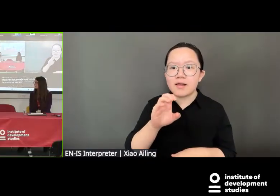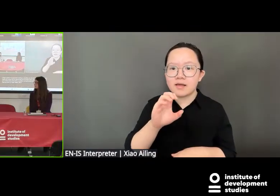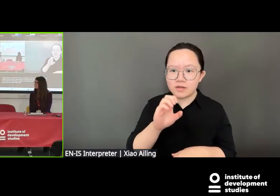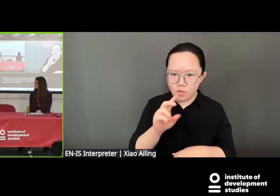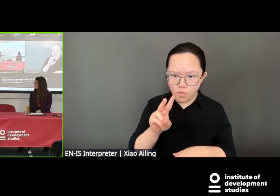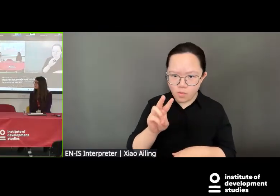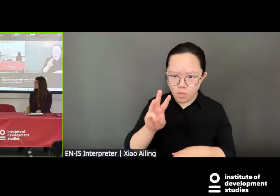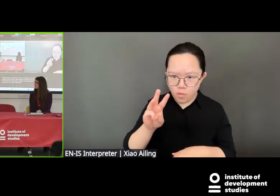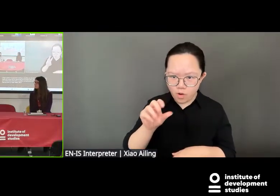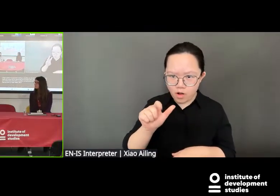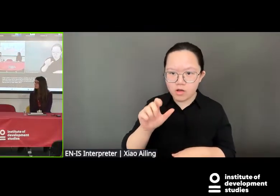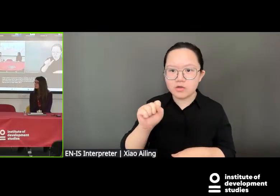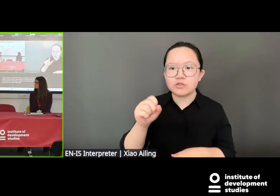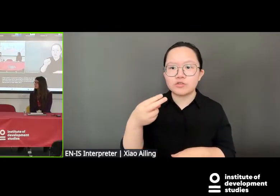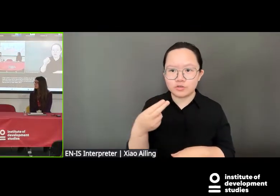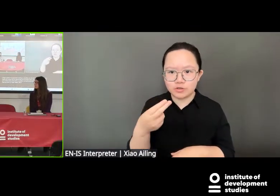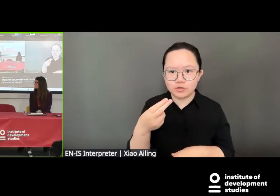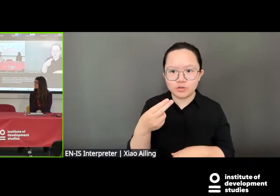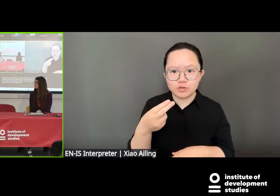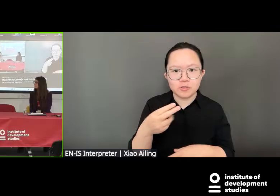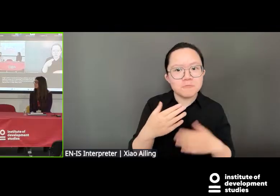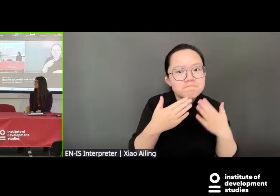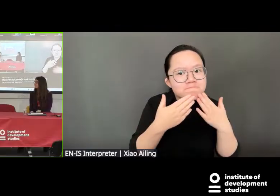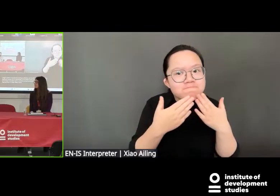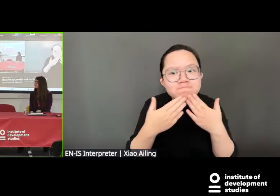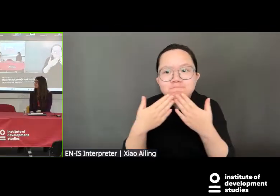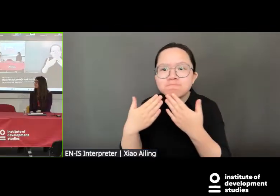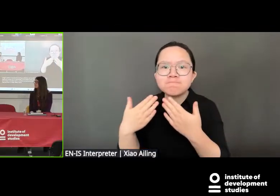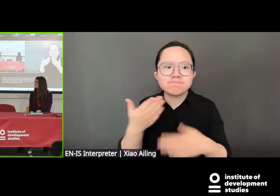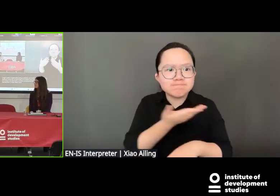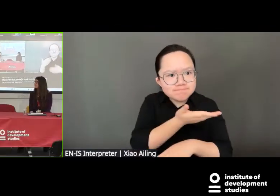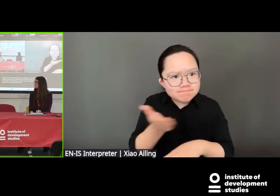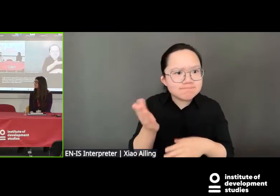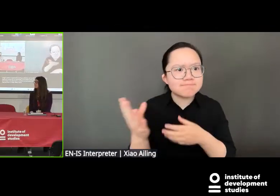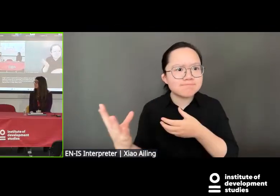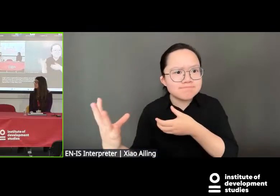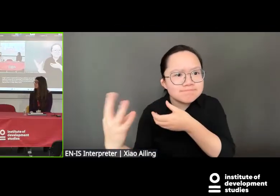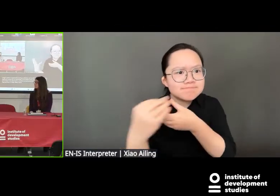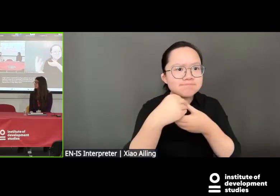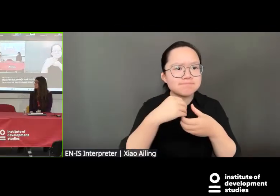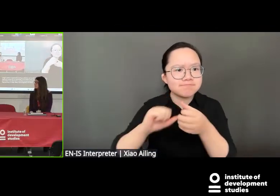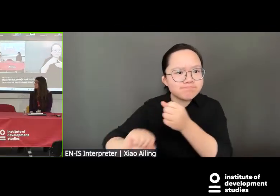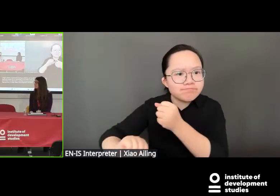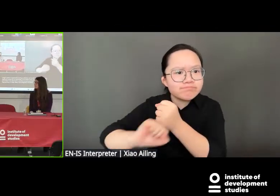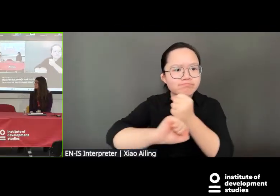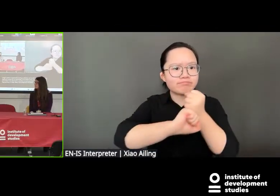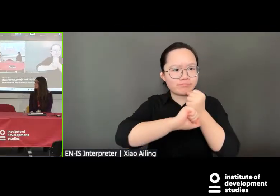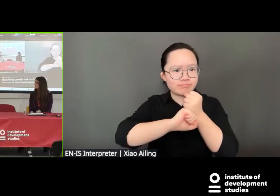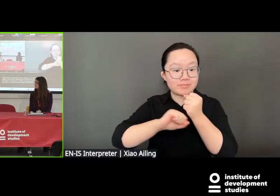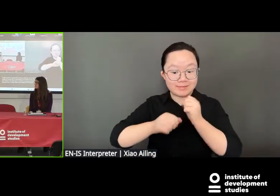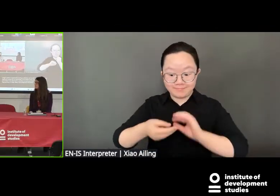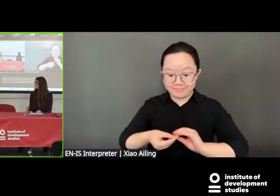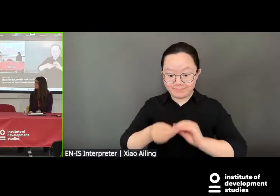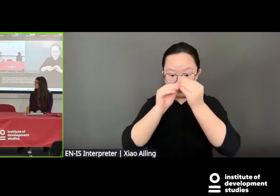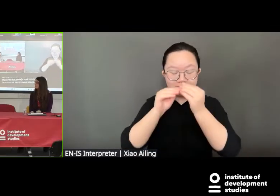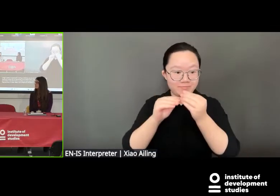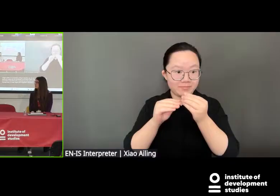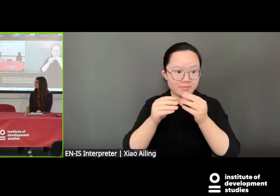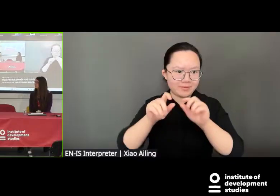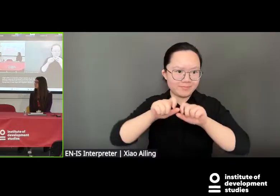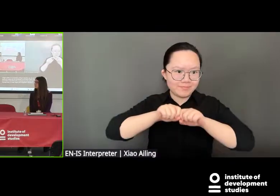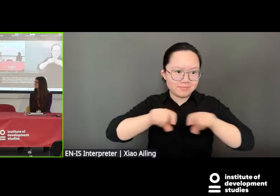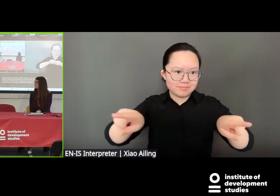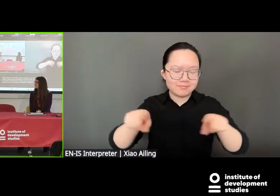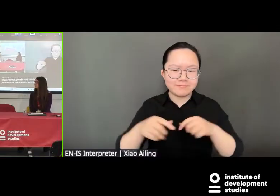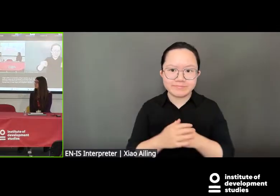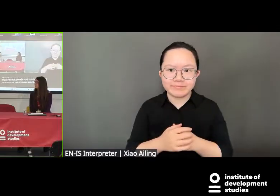contributors to this contribution, to this issue. You've produced a wonderfully rich